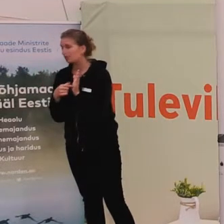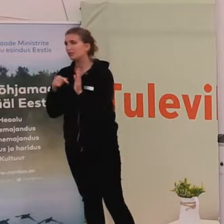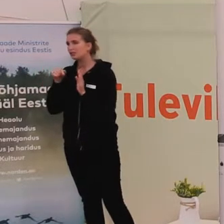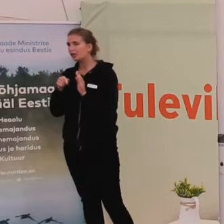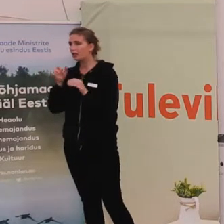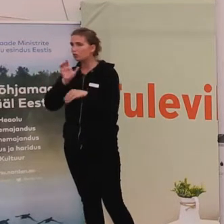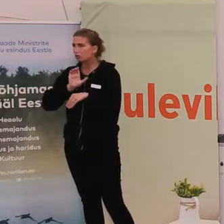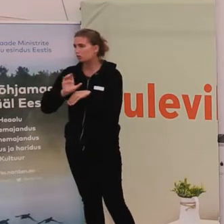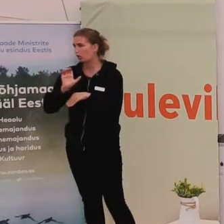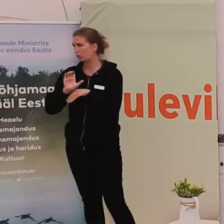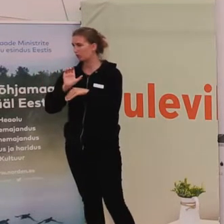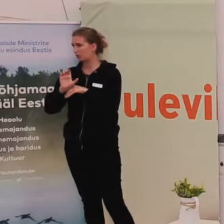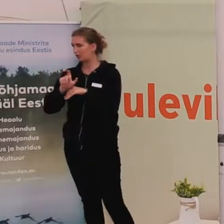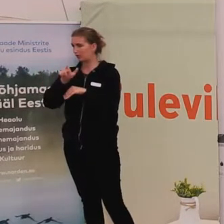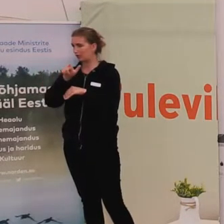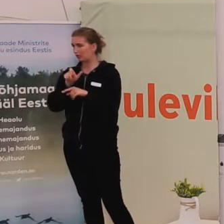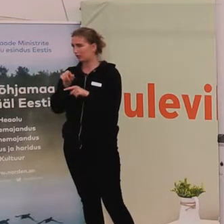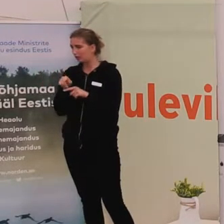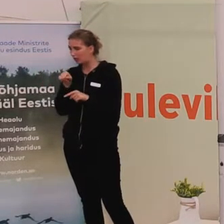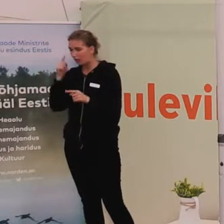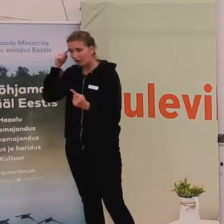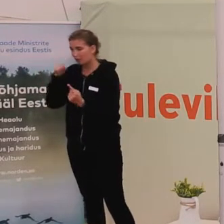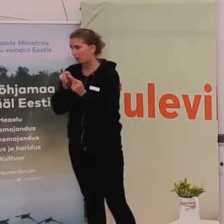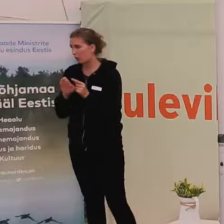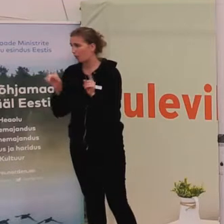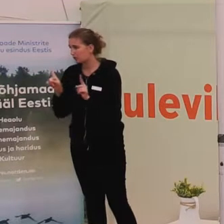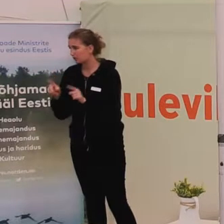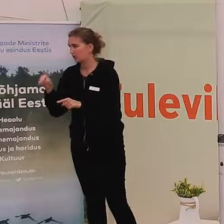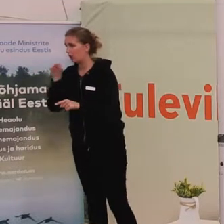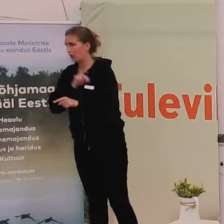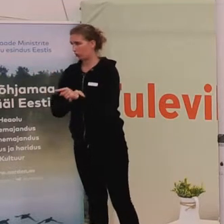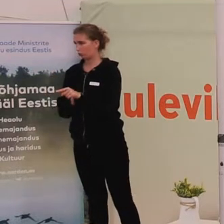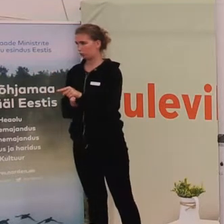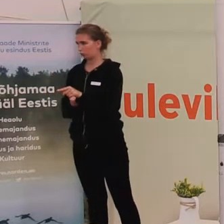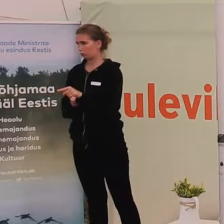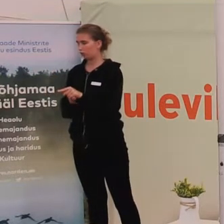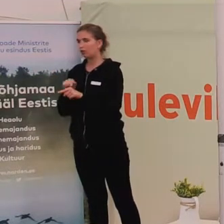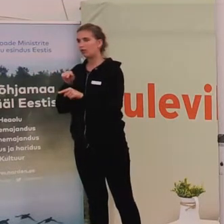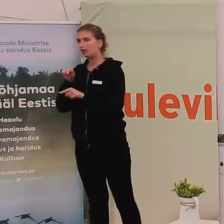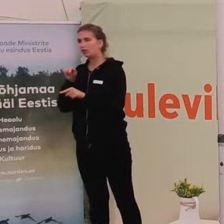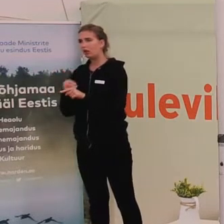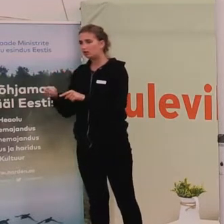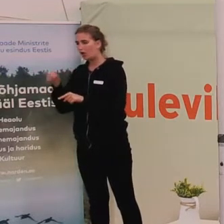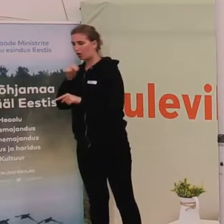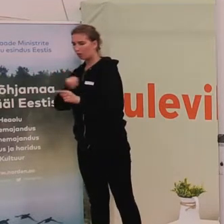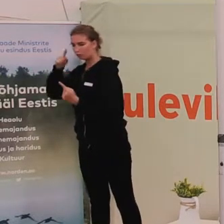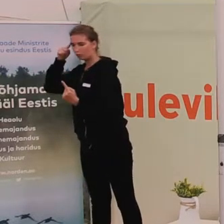production in private hands for profit. And this strive for profit